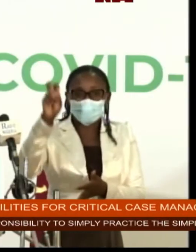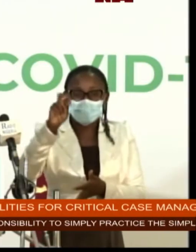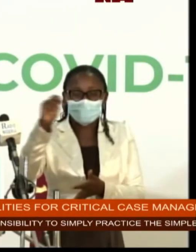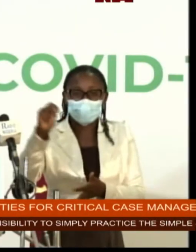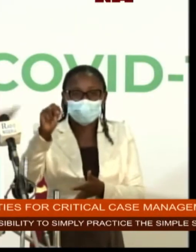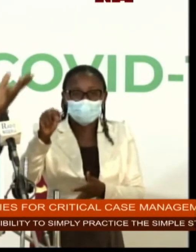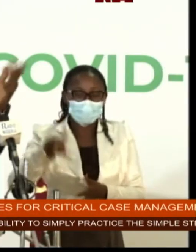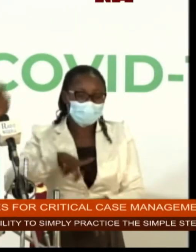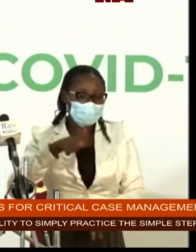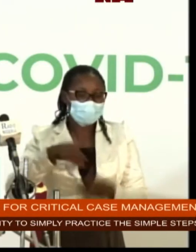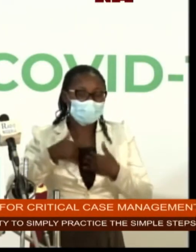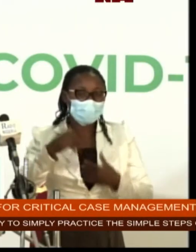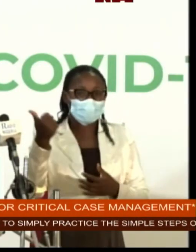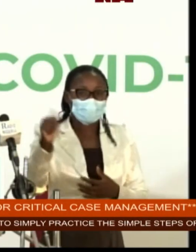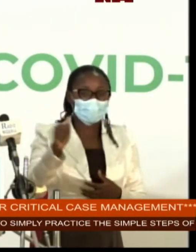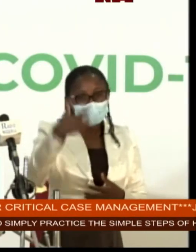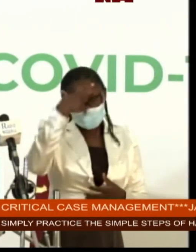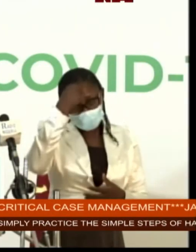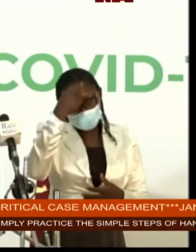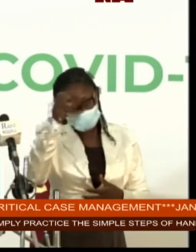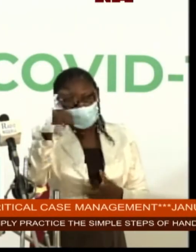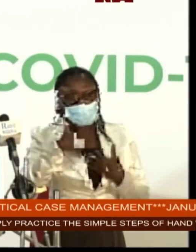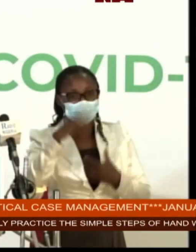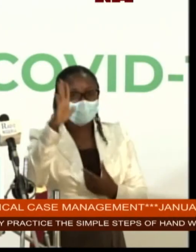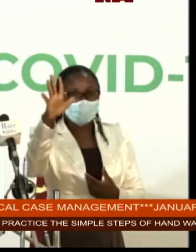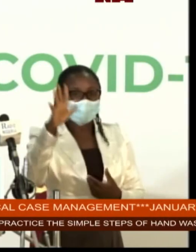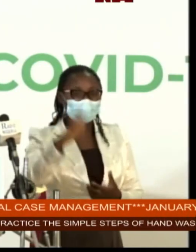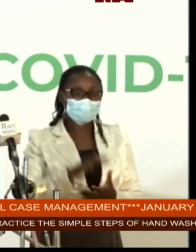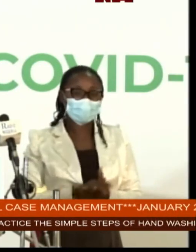Lagos got 10, Kano got 5.